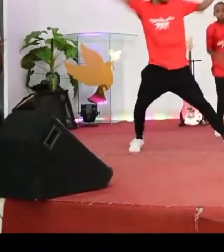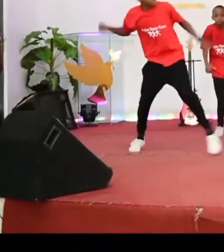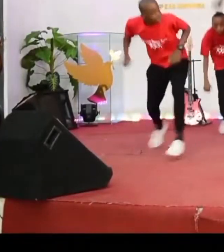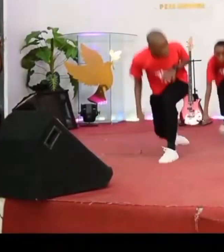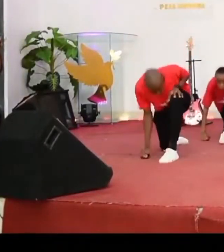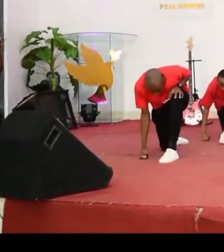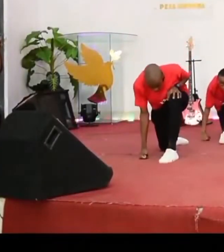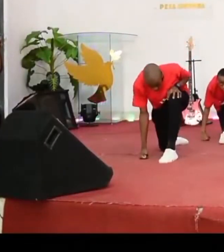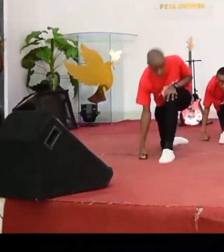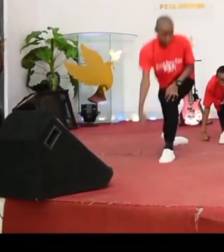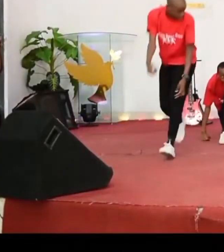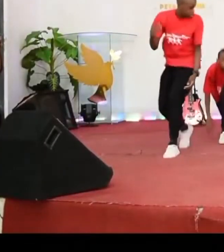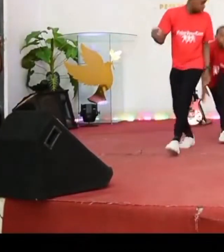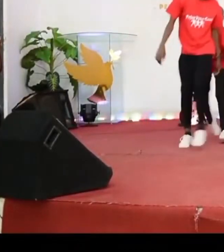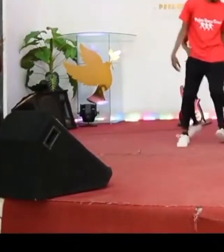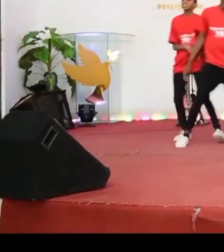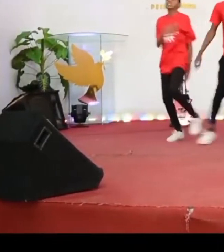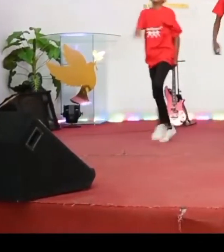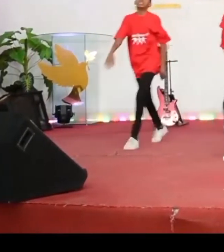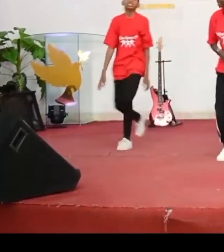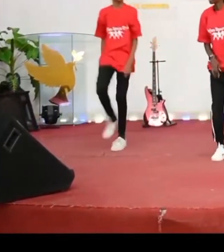For all that he has given us.